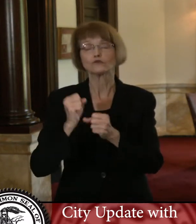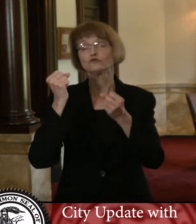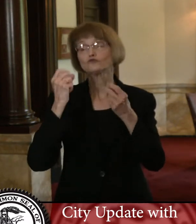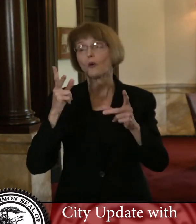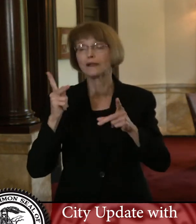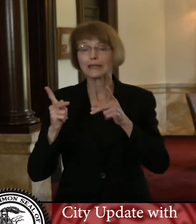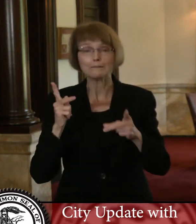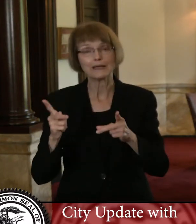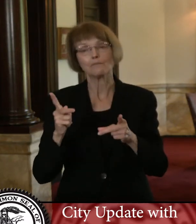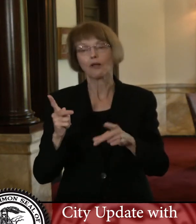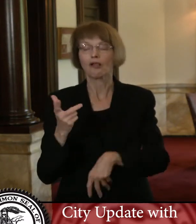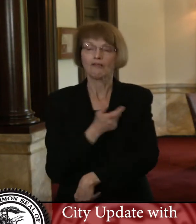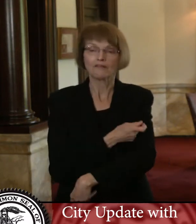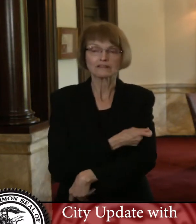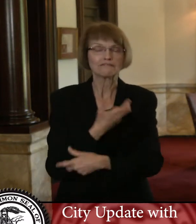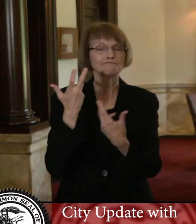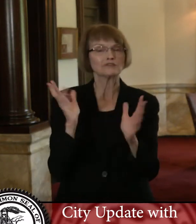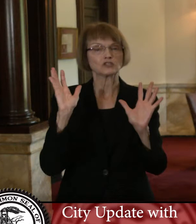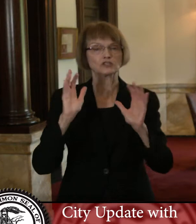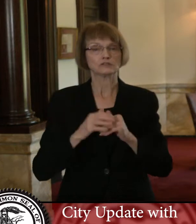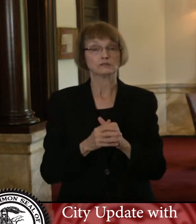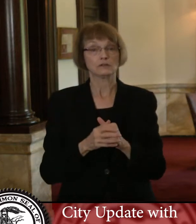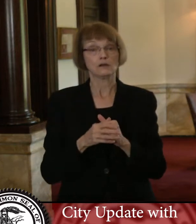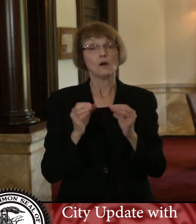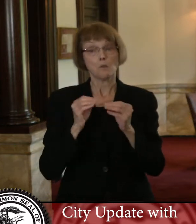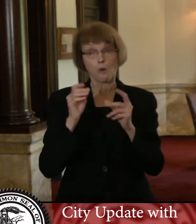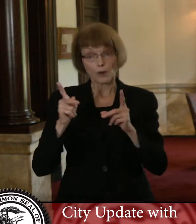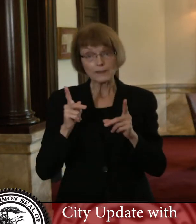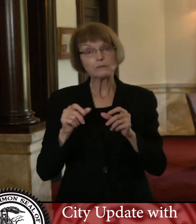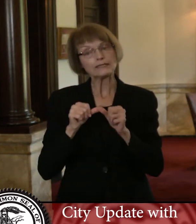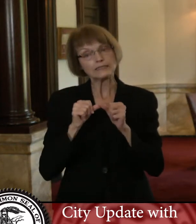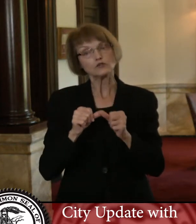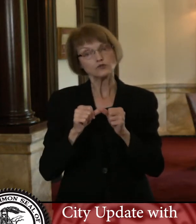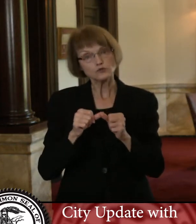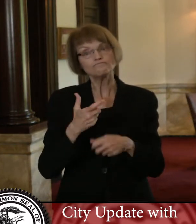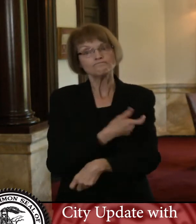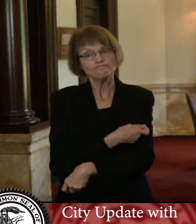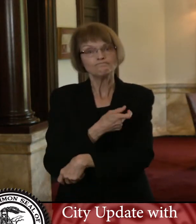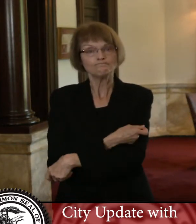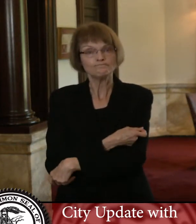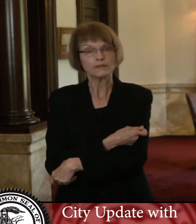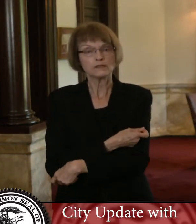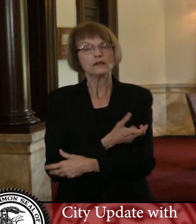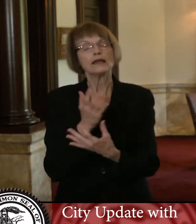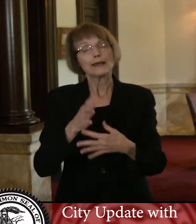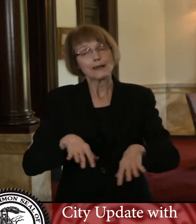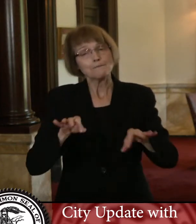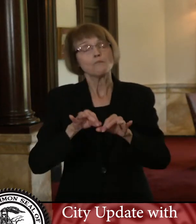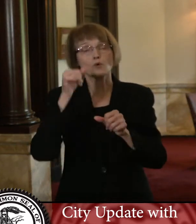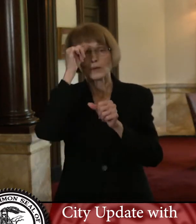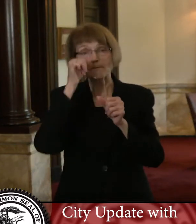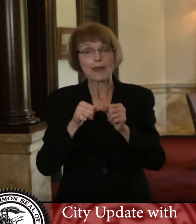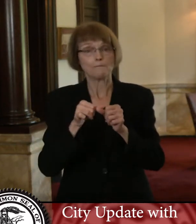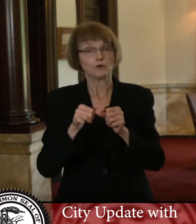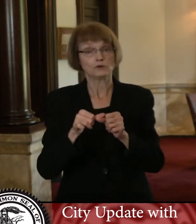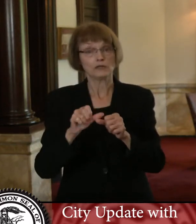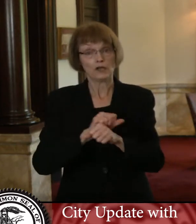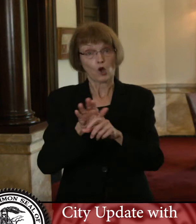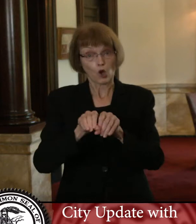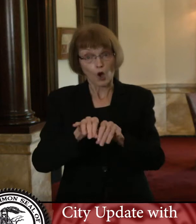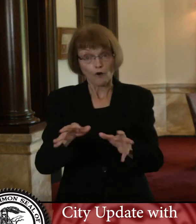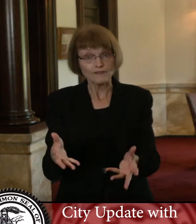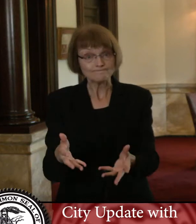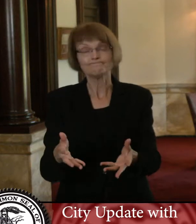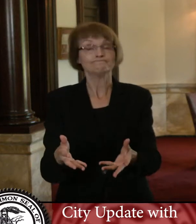St. Louisans vaccinated. Even though more people are getting vaccinated, it's important to remember this pandemic